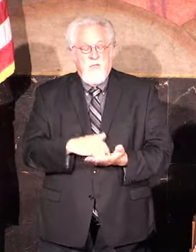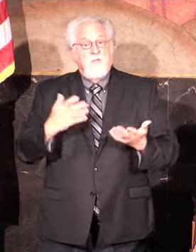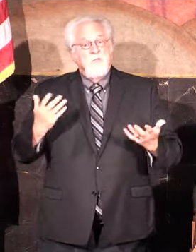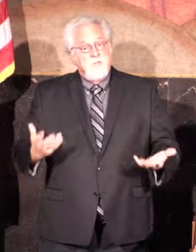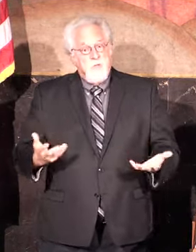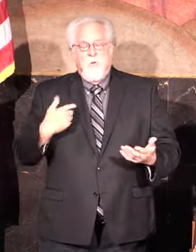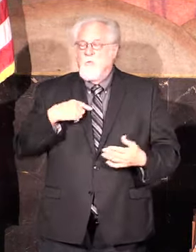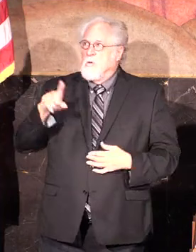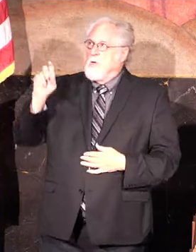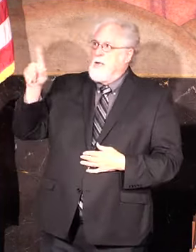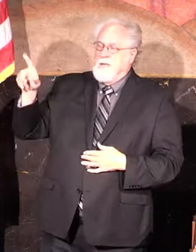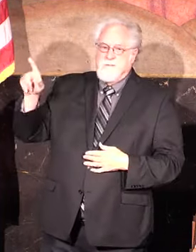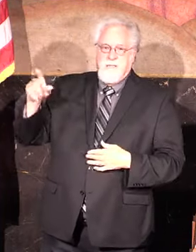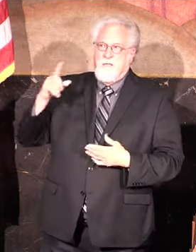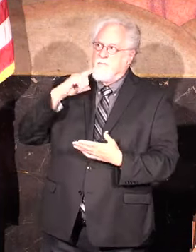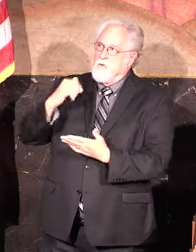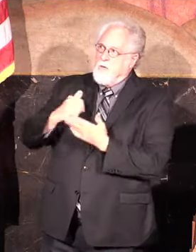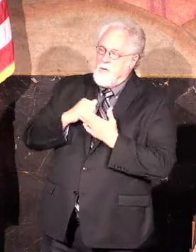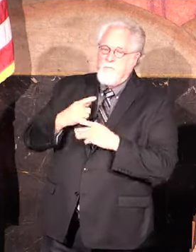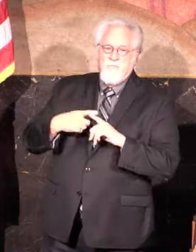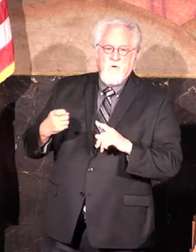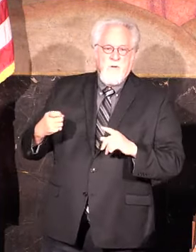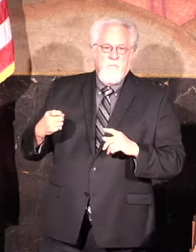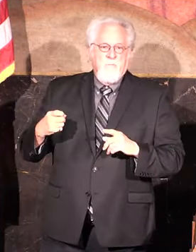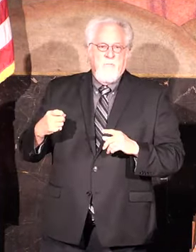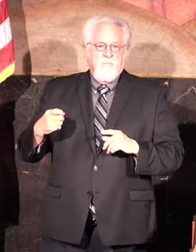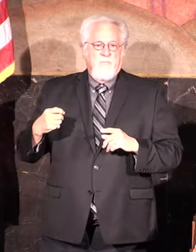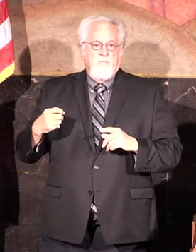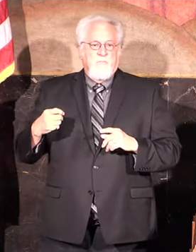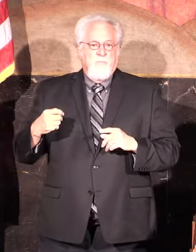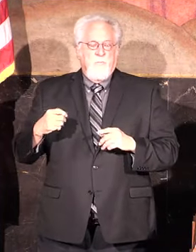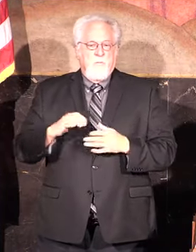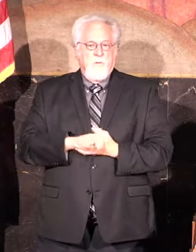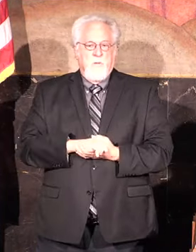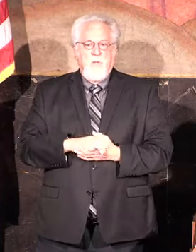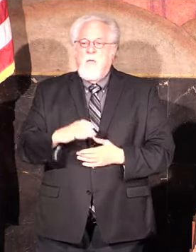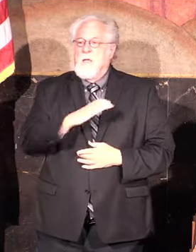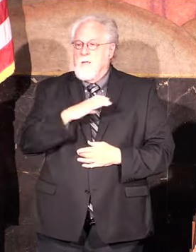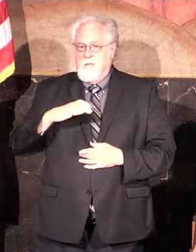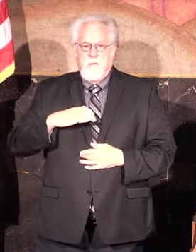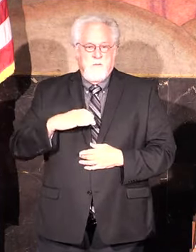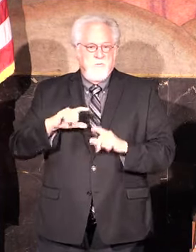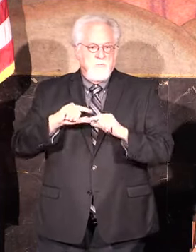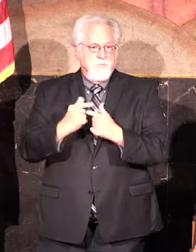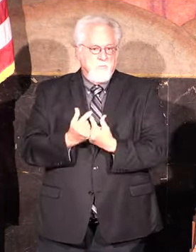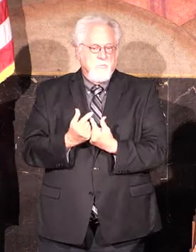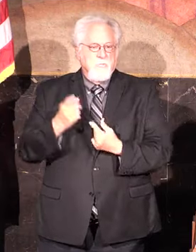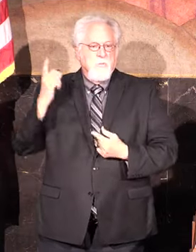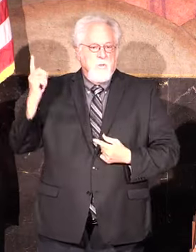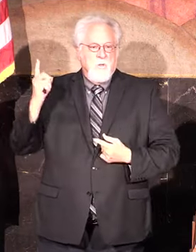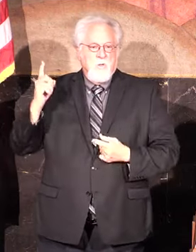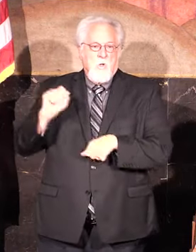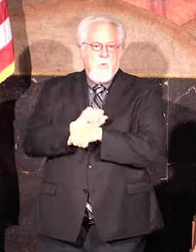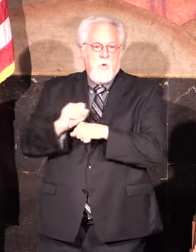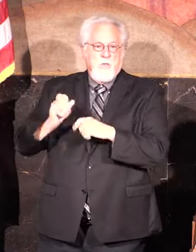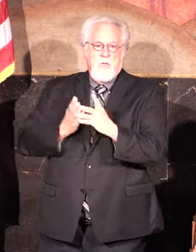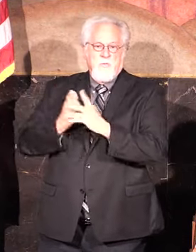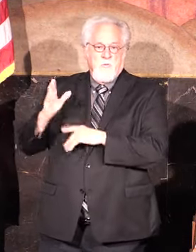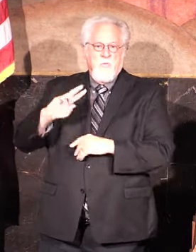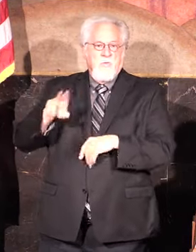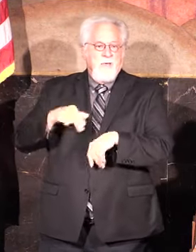we're asking for help from the congressional delegation. We're working through the National